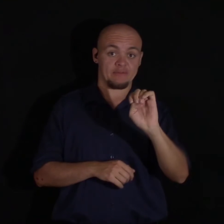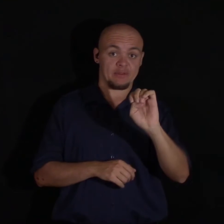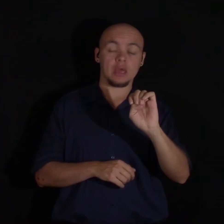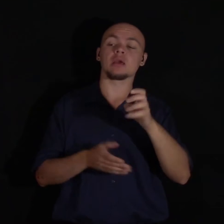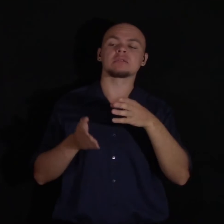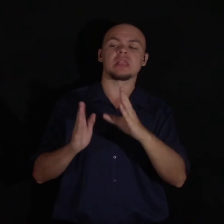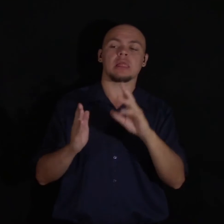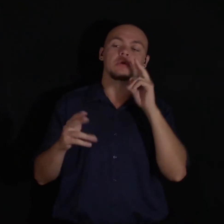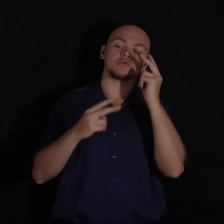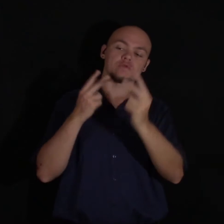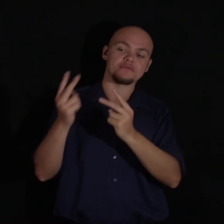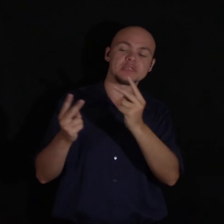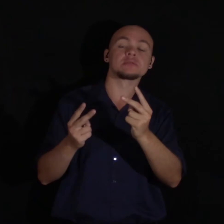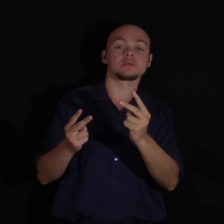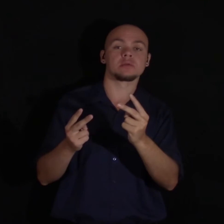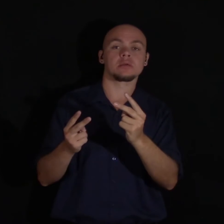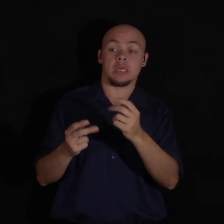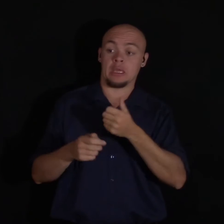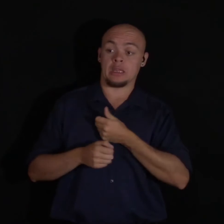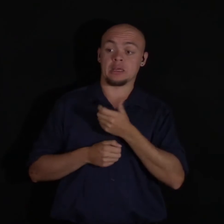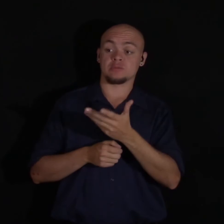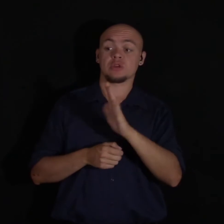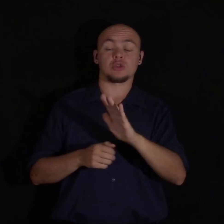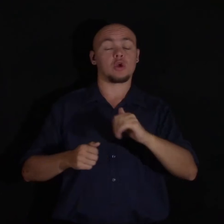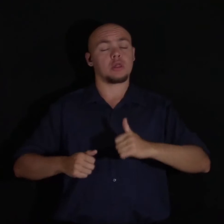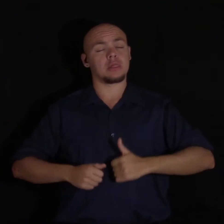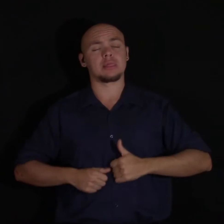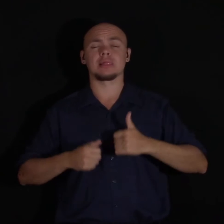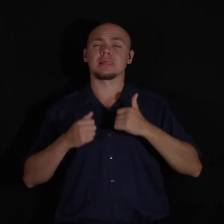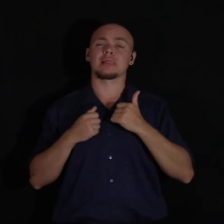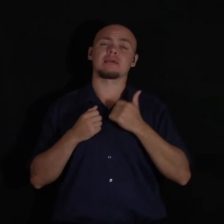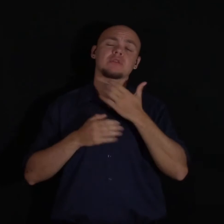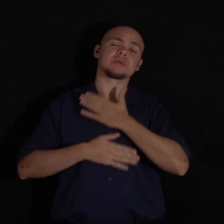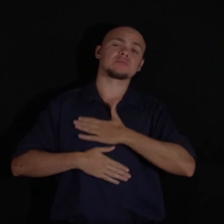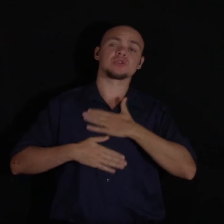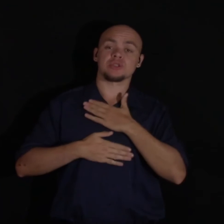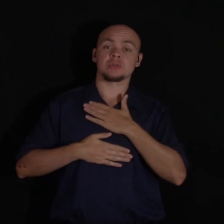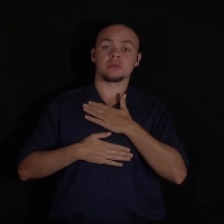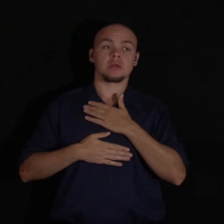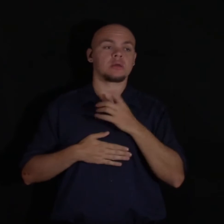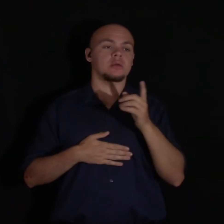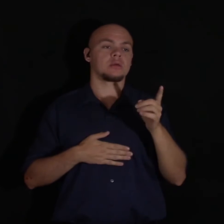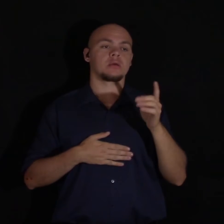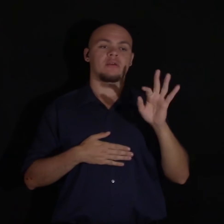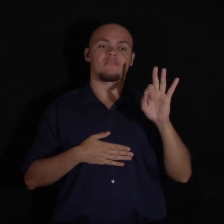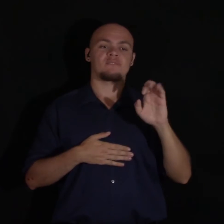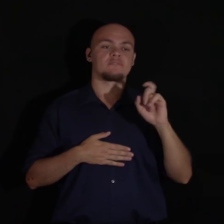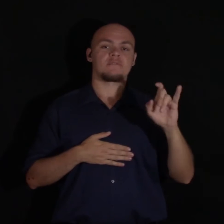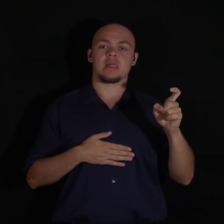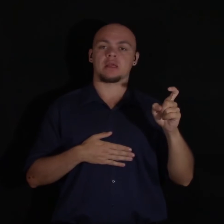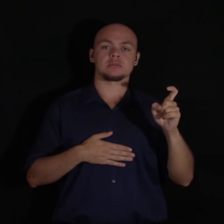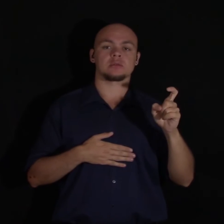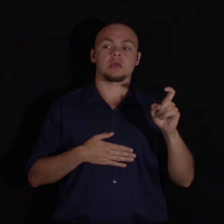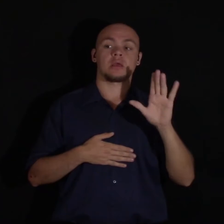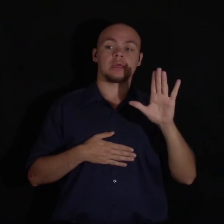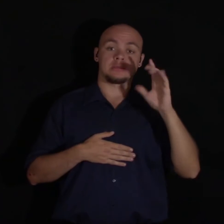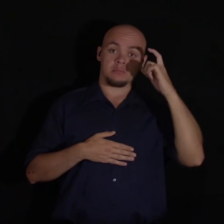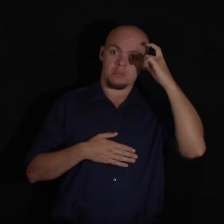who by her gestures expressed her lively gratitude, the youth could not help owning to his own mind that the